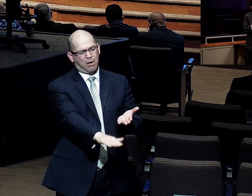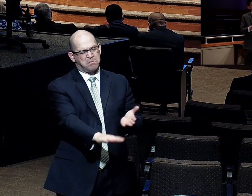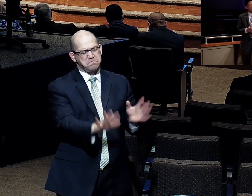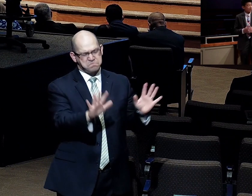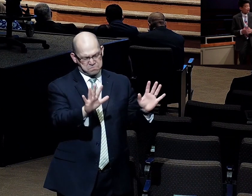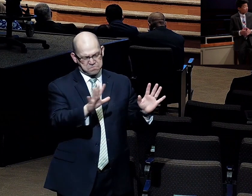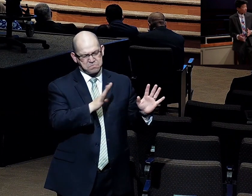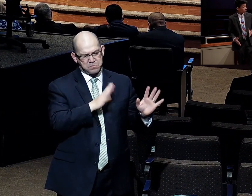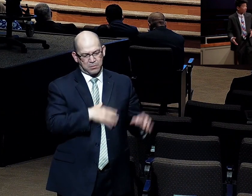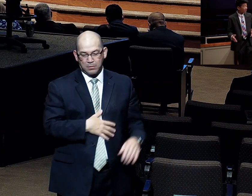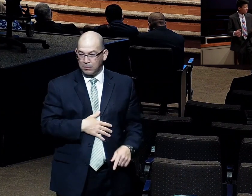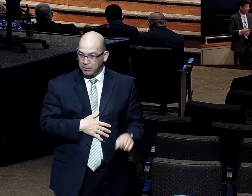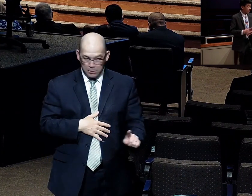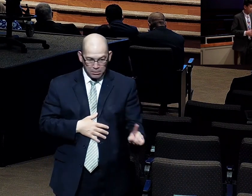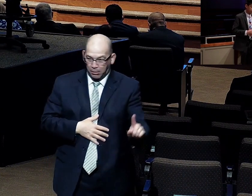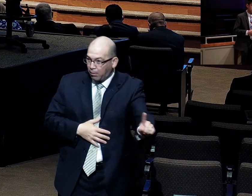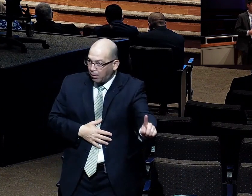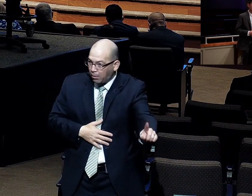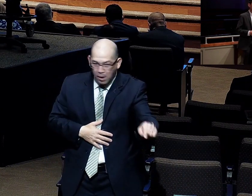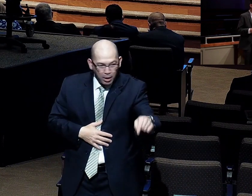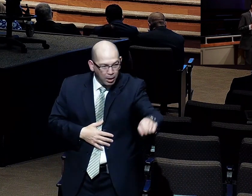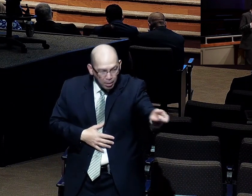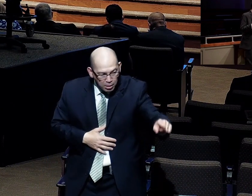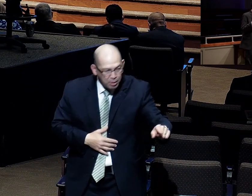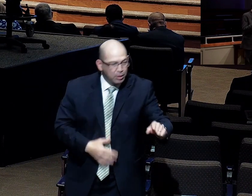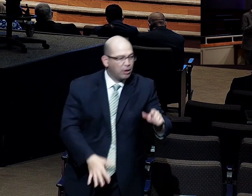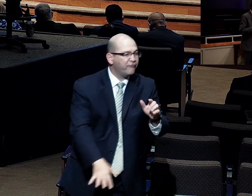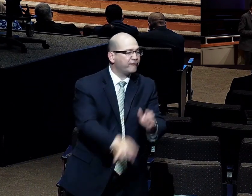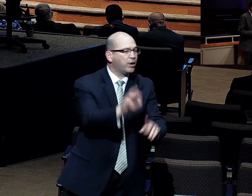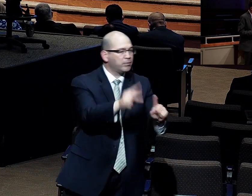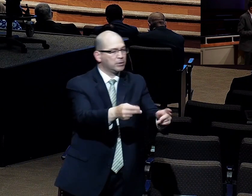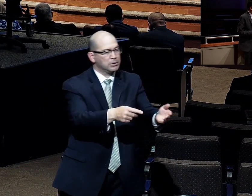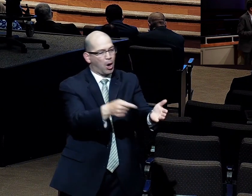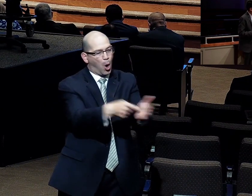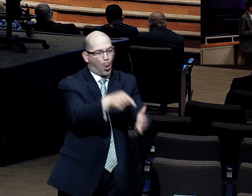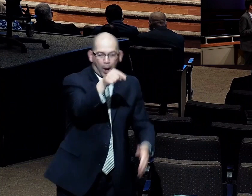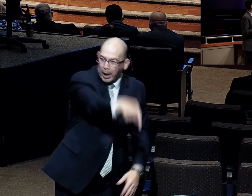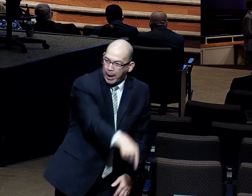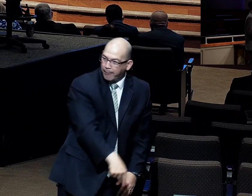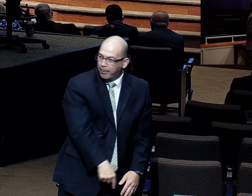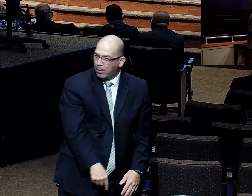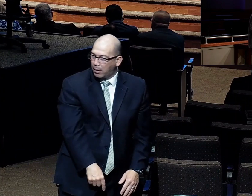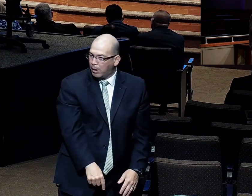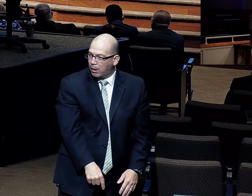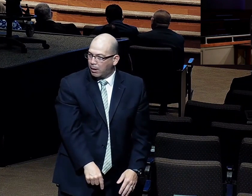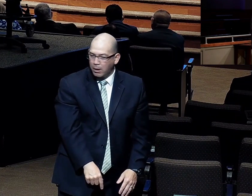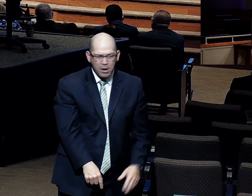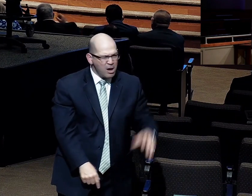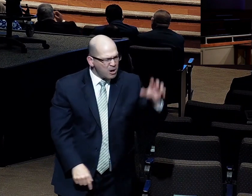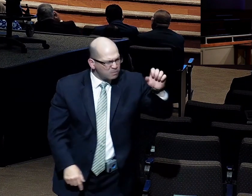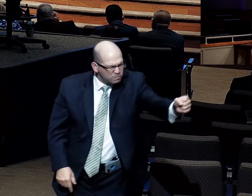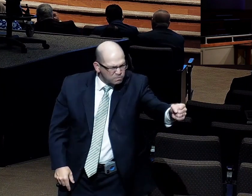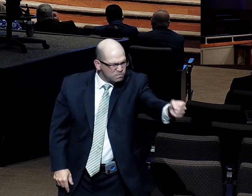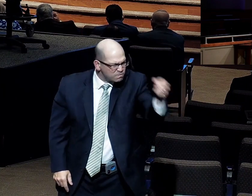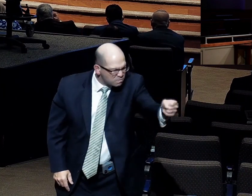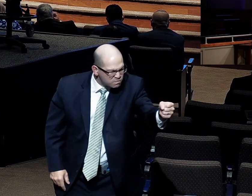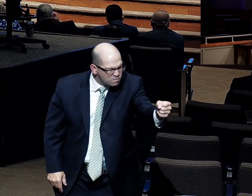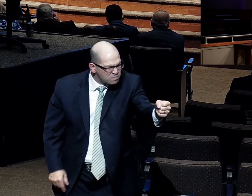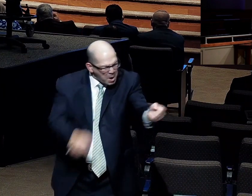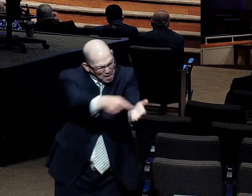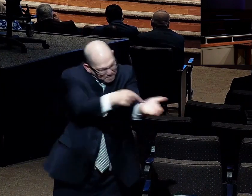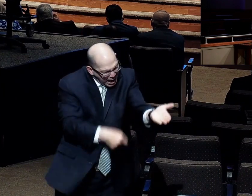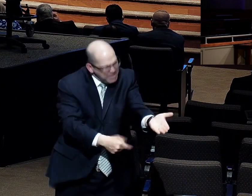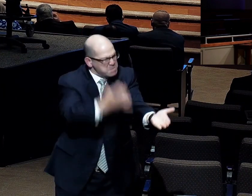the same servant went out and found one of his fellow servants, which owed him 100 pence. And he laid hands on him and took him by the throat, saying, Pay me that